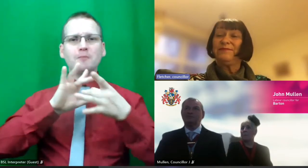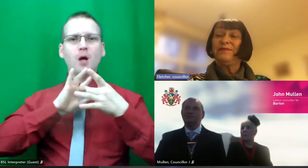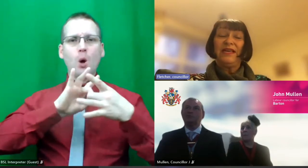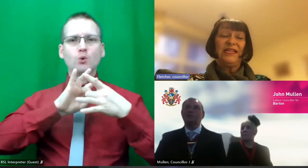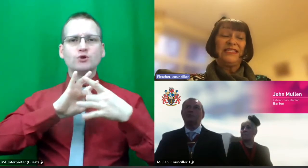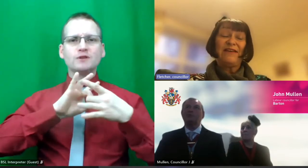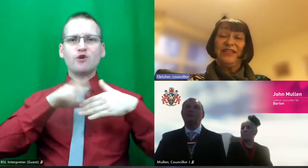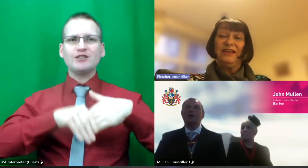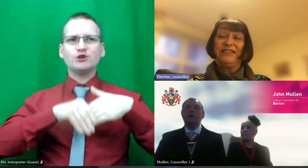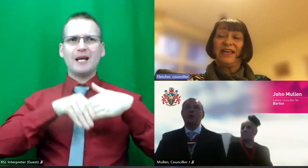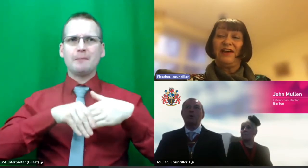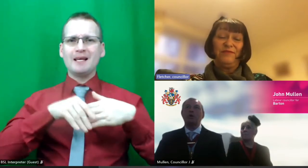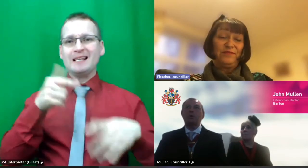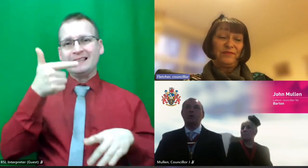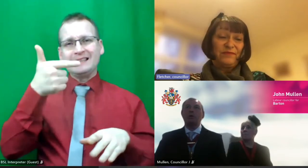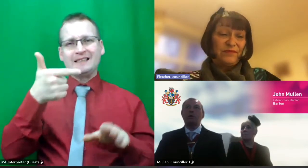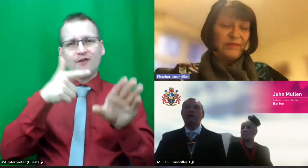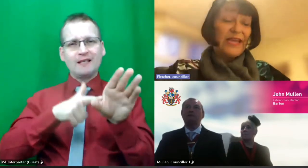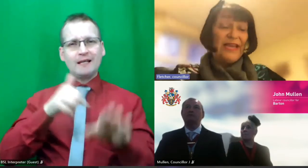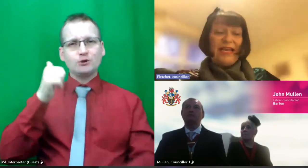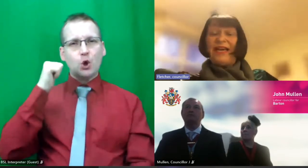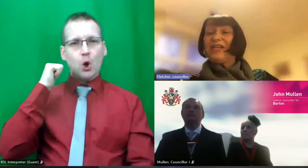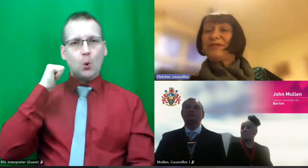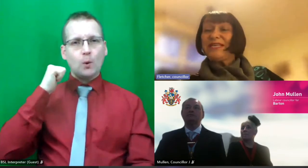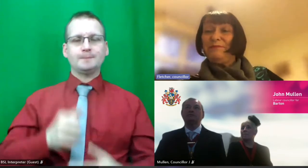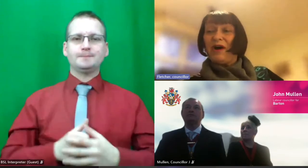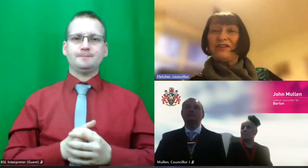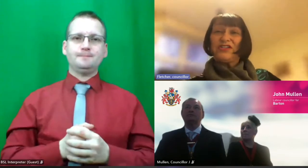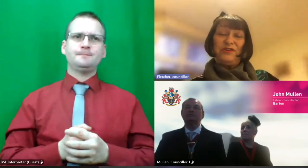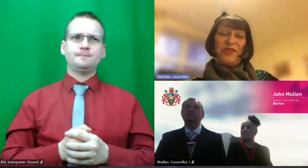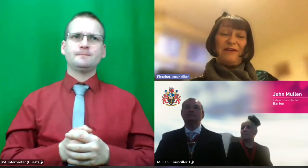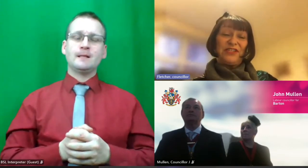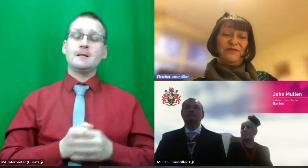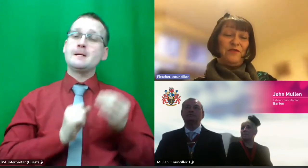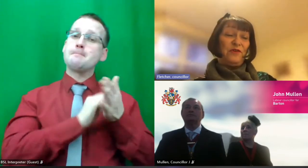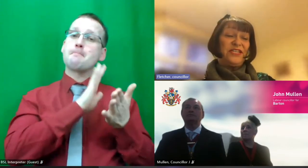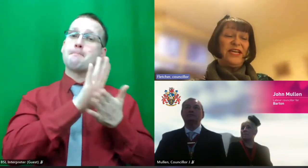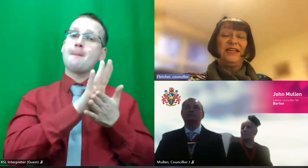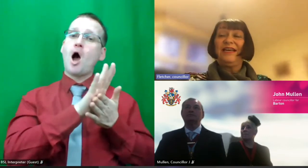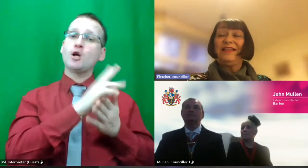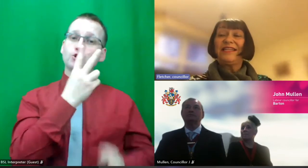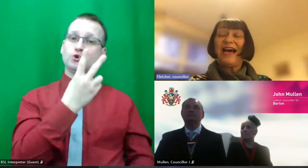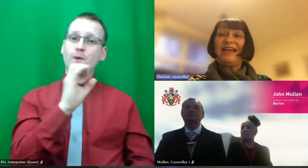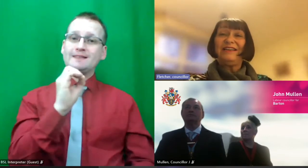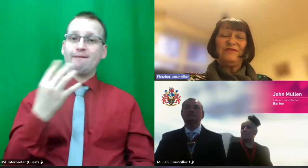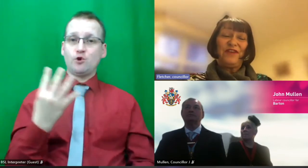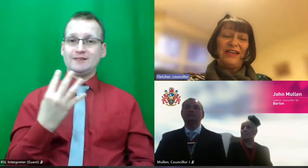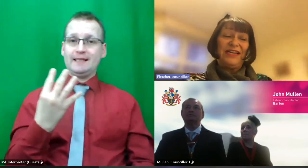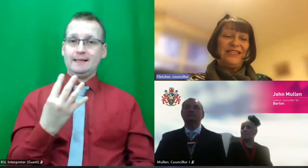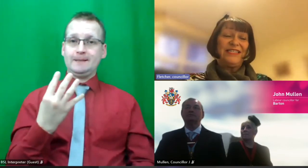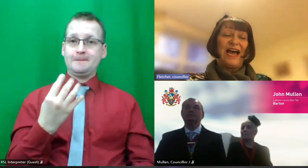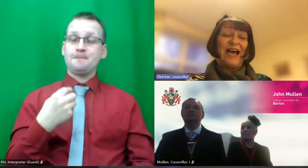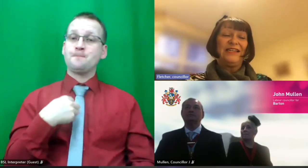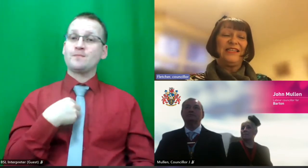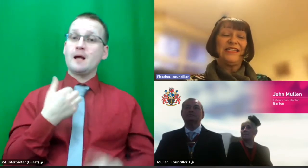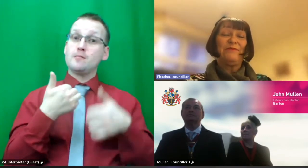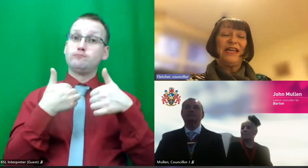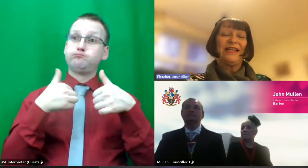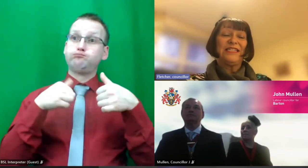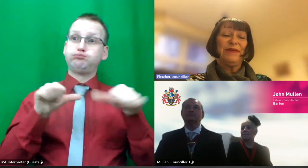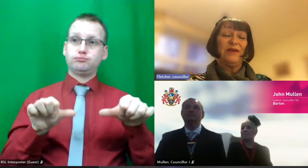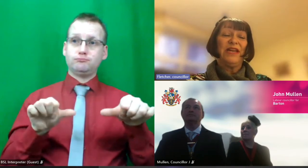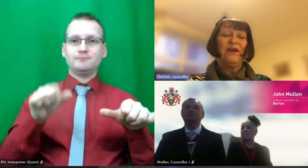friendship some 7 years ago. It was in March 2014 that I finally decided